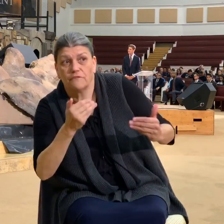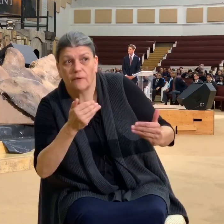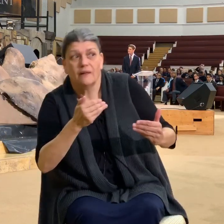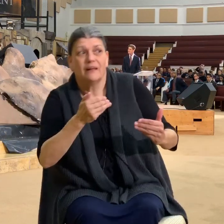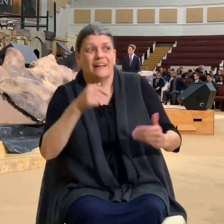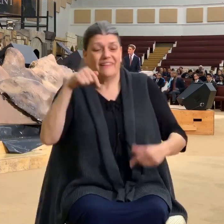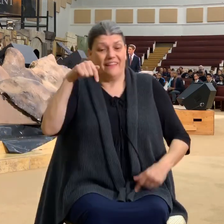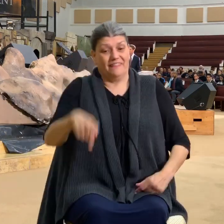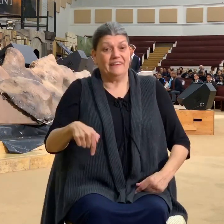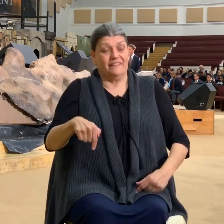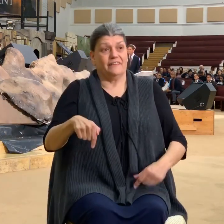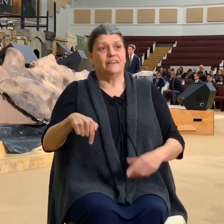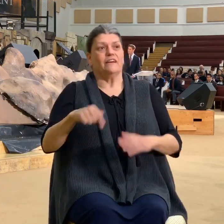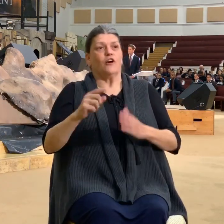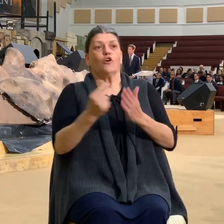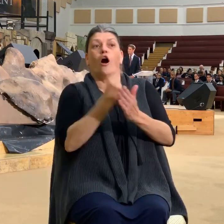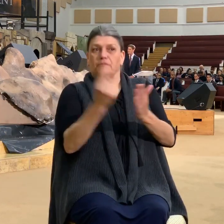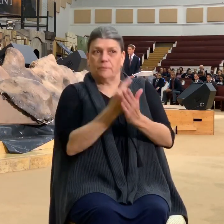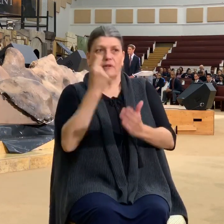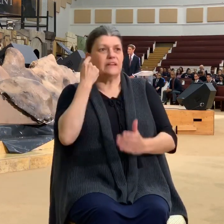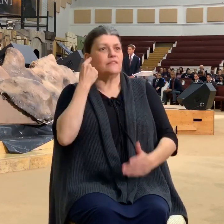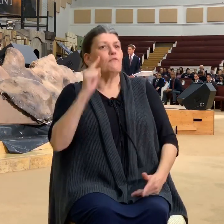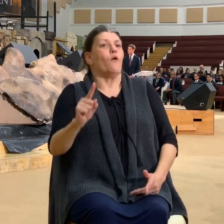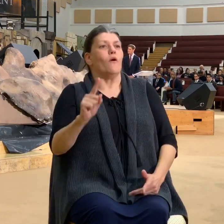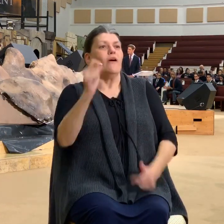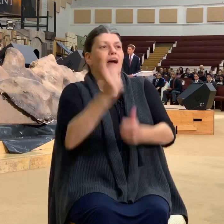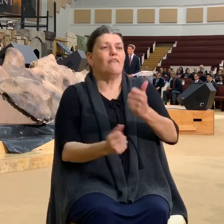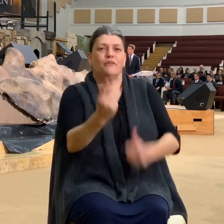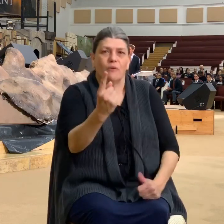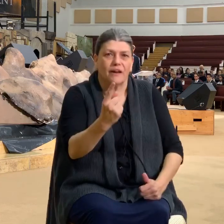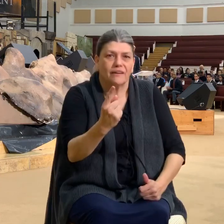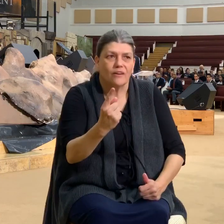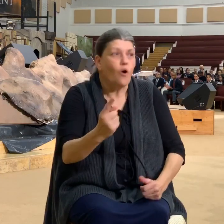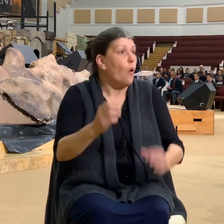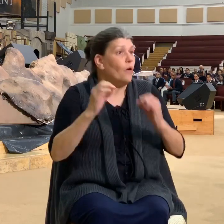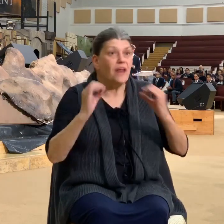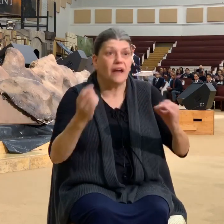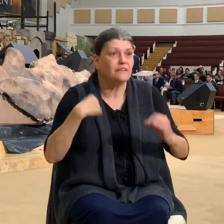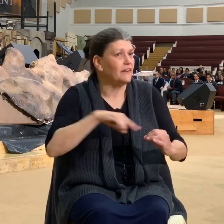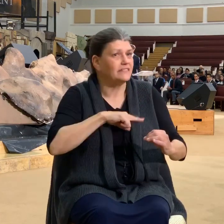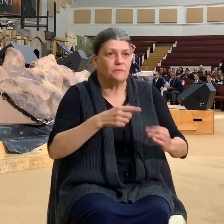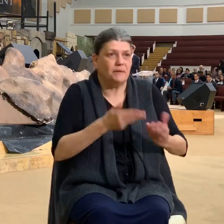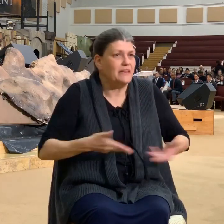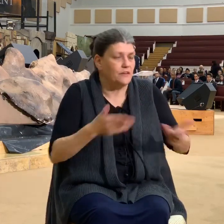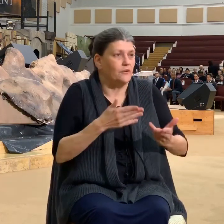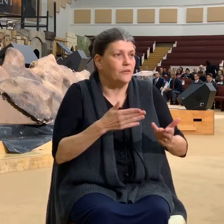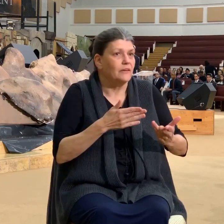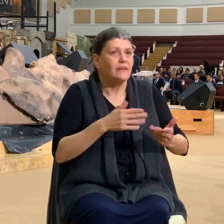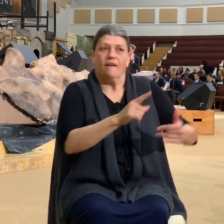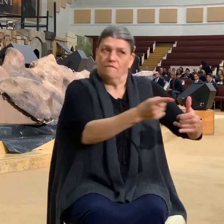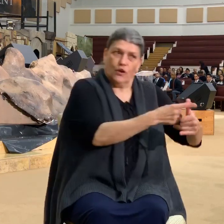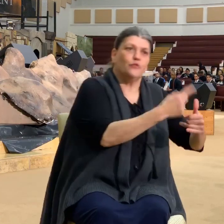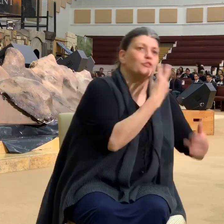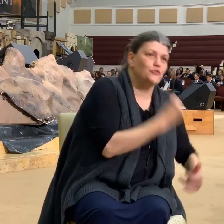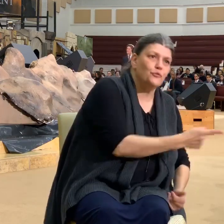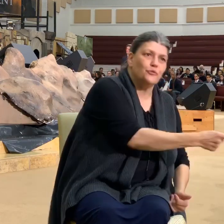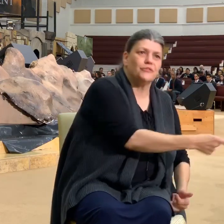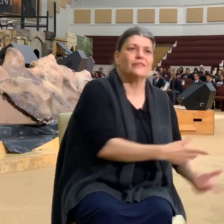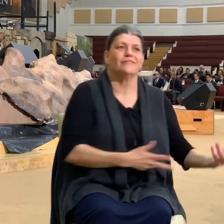is a whosoever will gospel, or none of us would be here. So it is necessary. It is